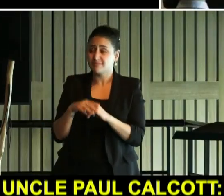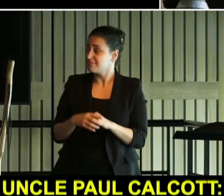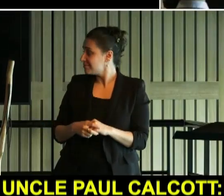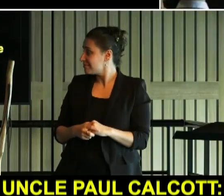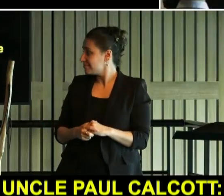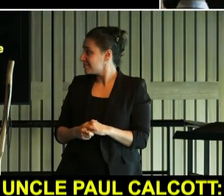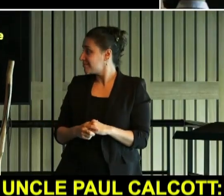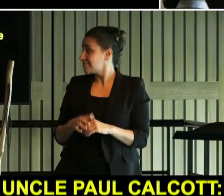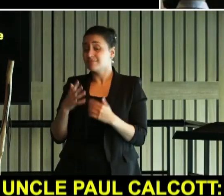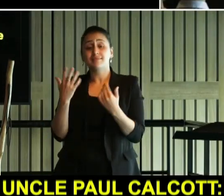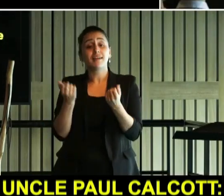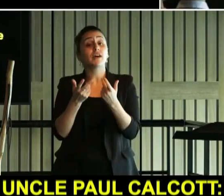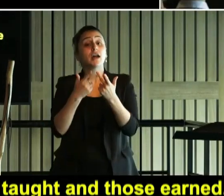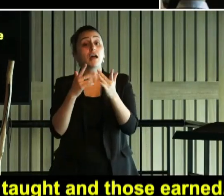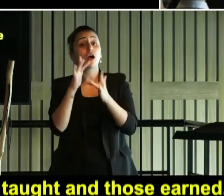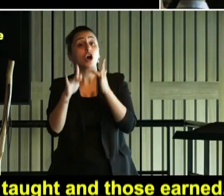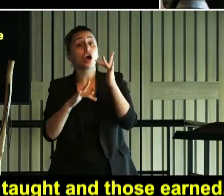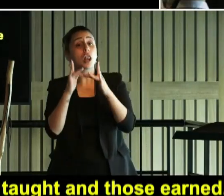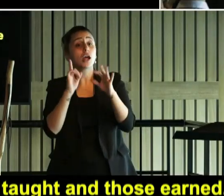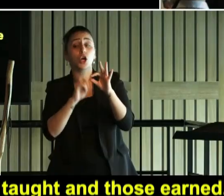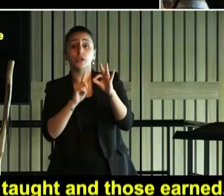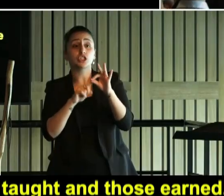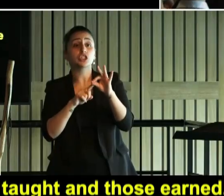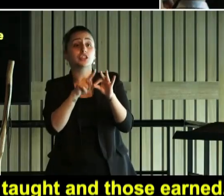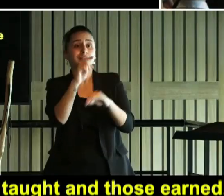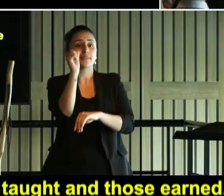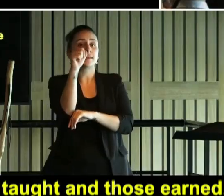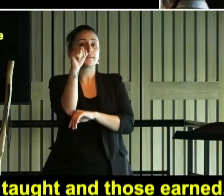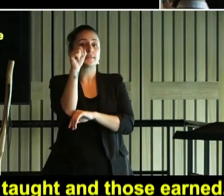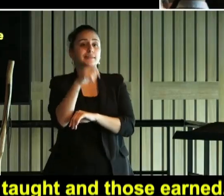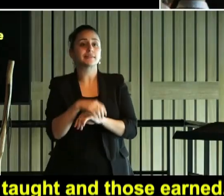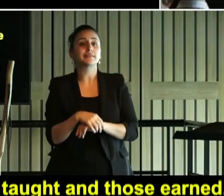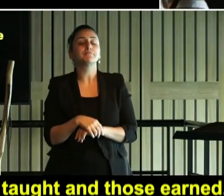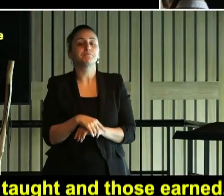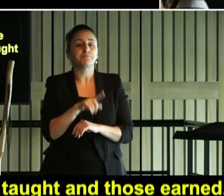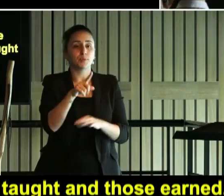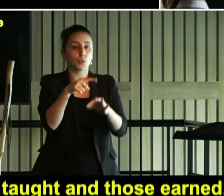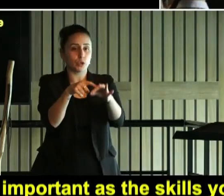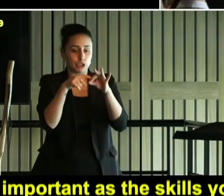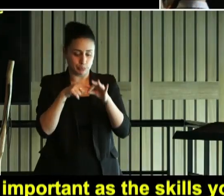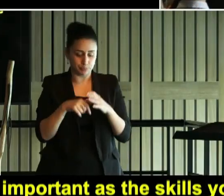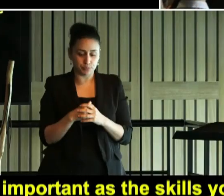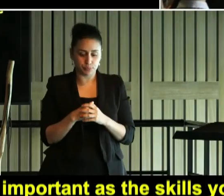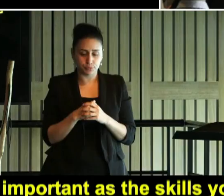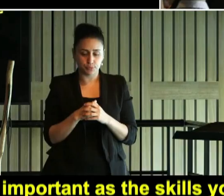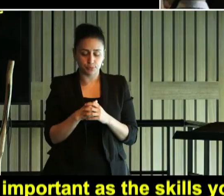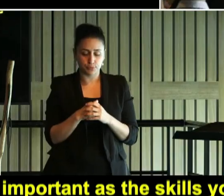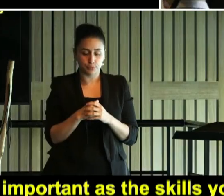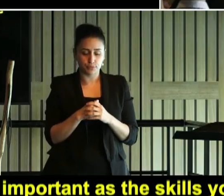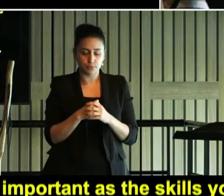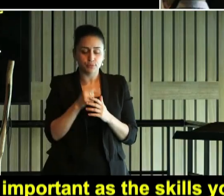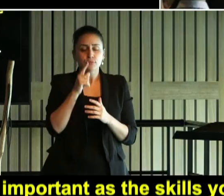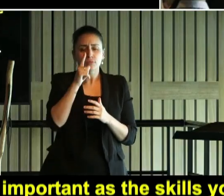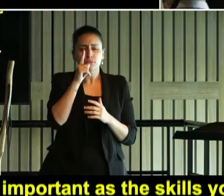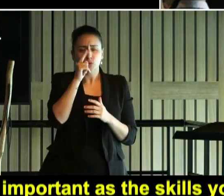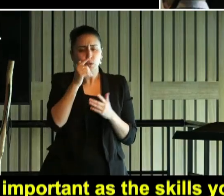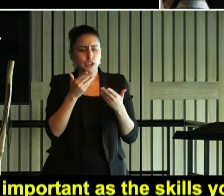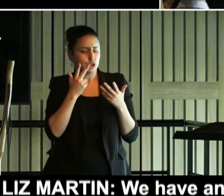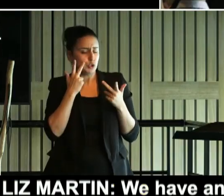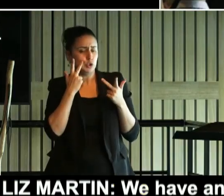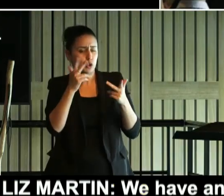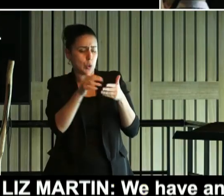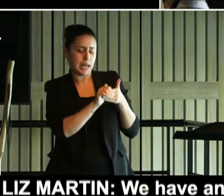I think we have another question online. Yes, we do. Leadership can be shown in many